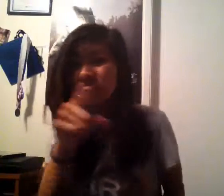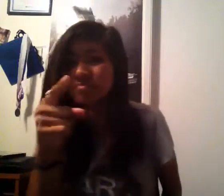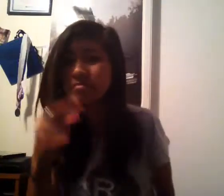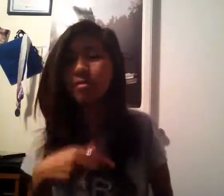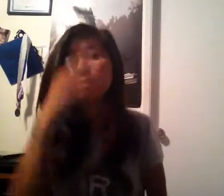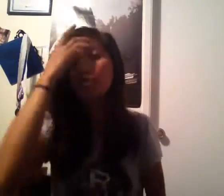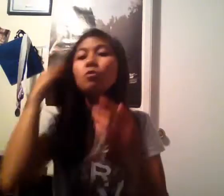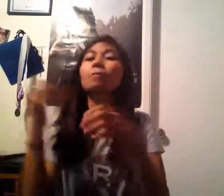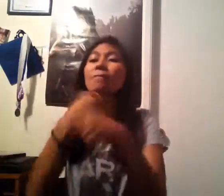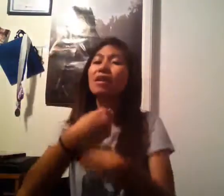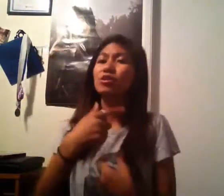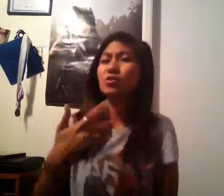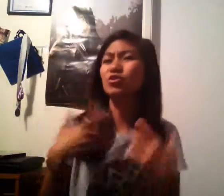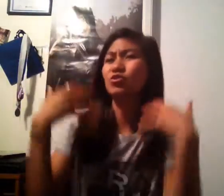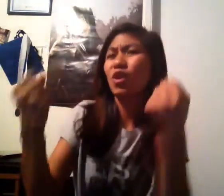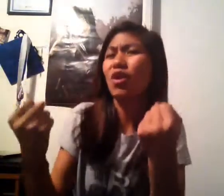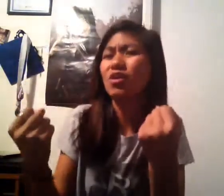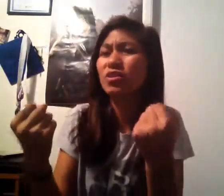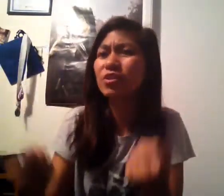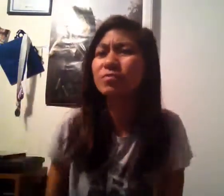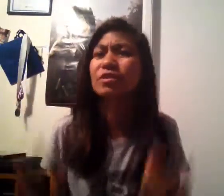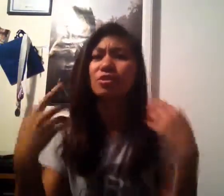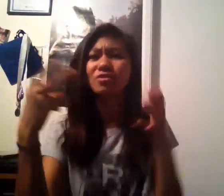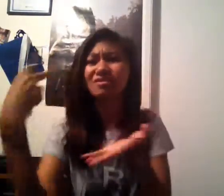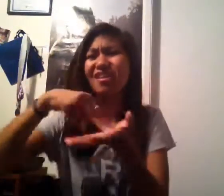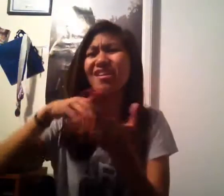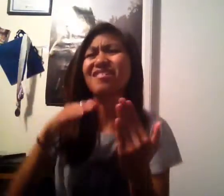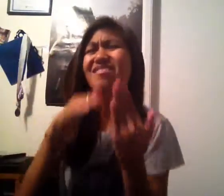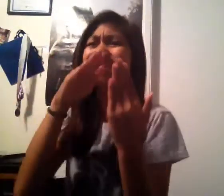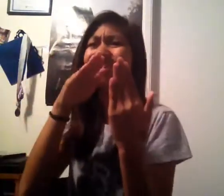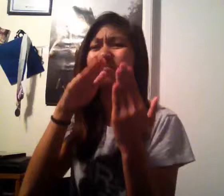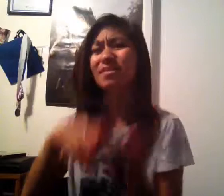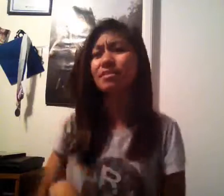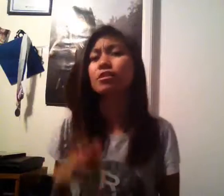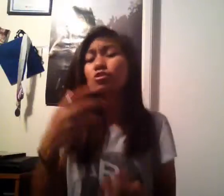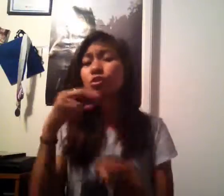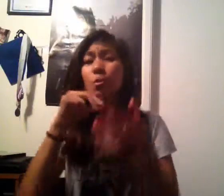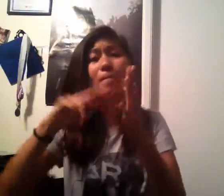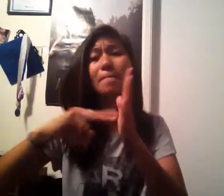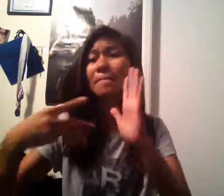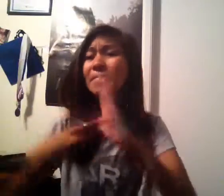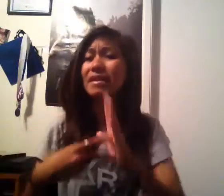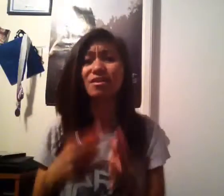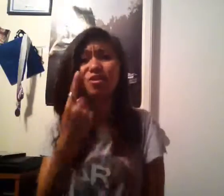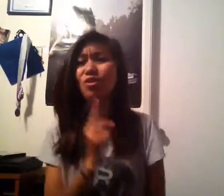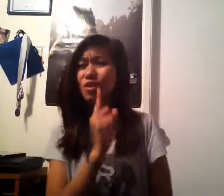What doesn't kill you makes you stronger, stand a little taller. Doesn't mean I'm lonely when I'm